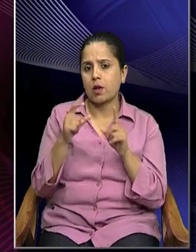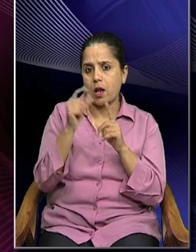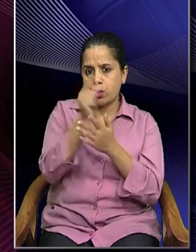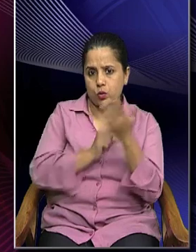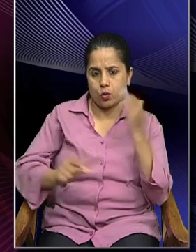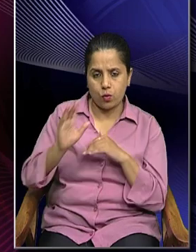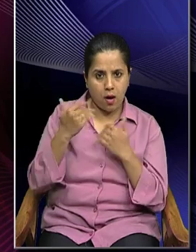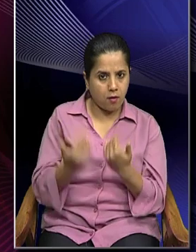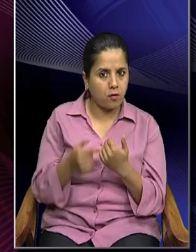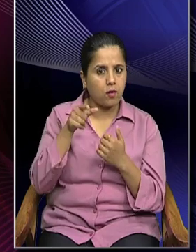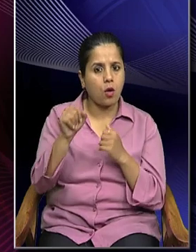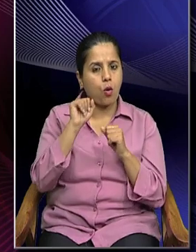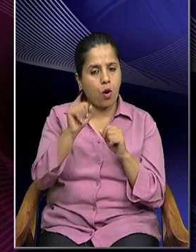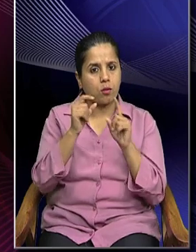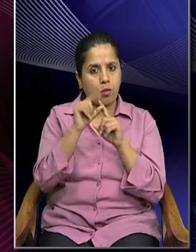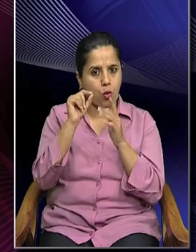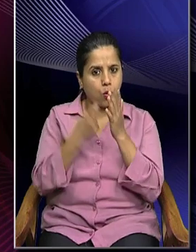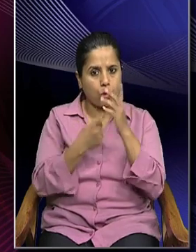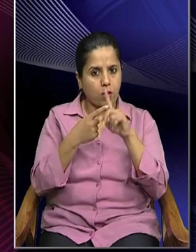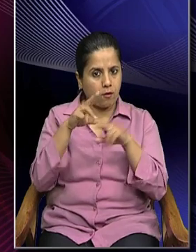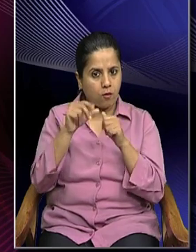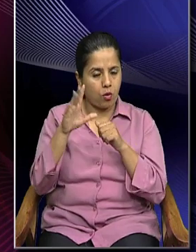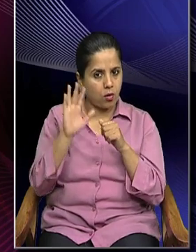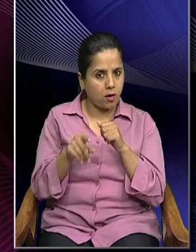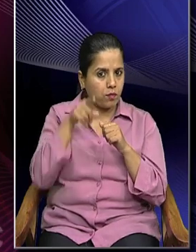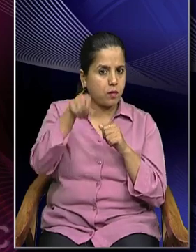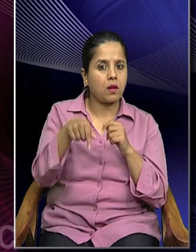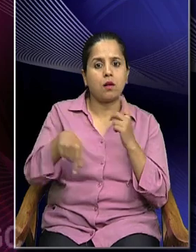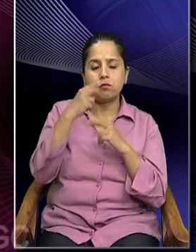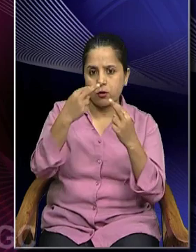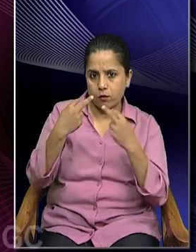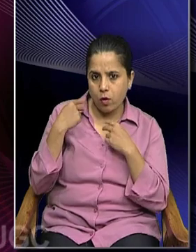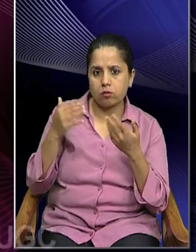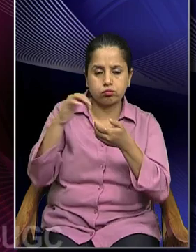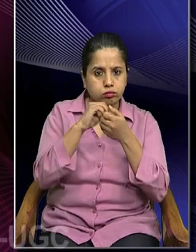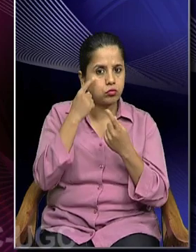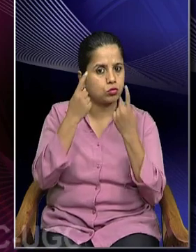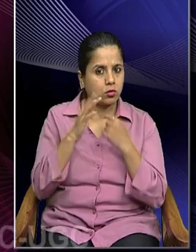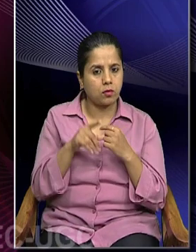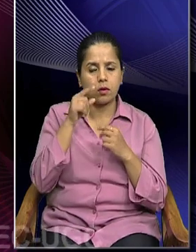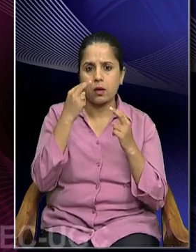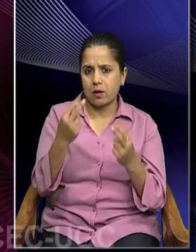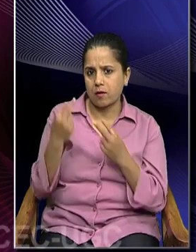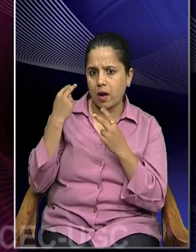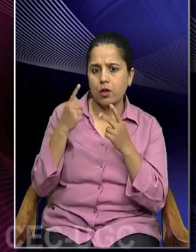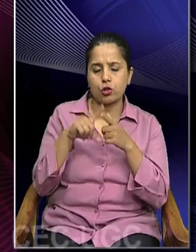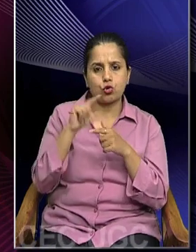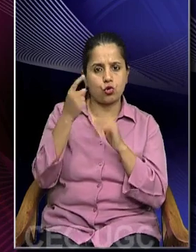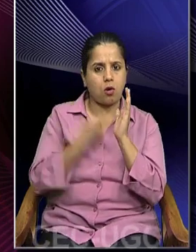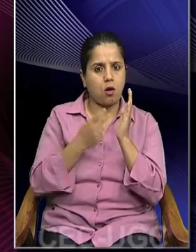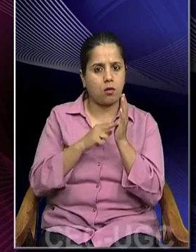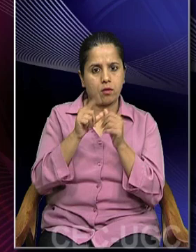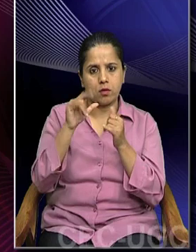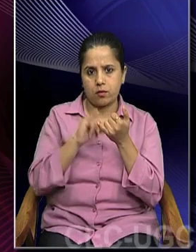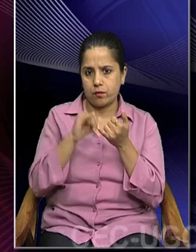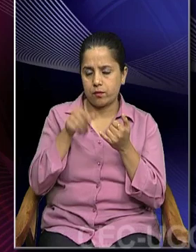a portfolio assessment, collaborative assessment and reflective journals. The